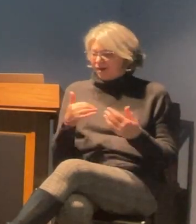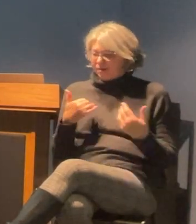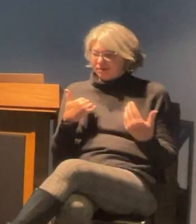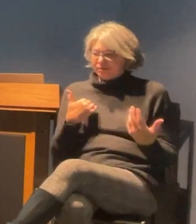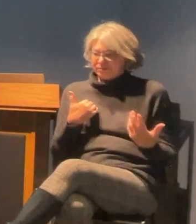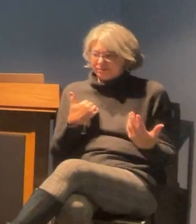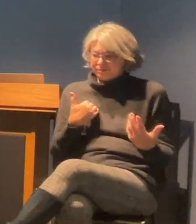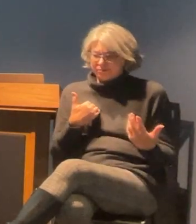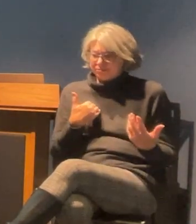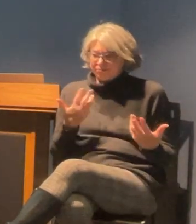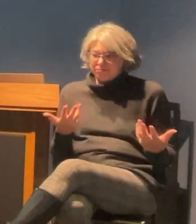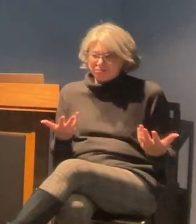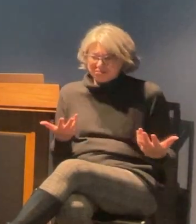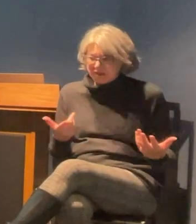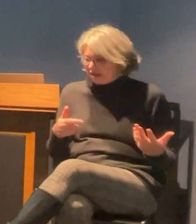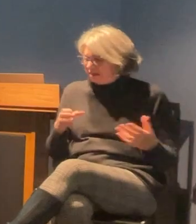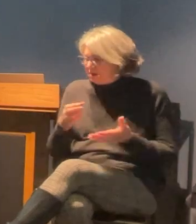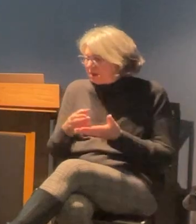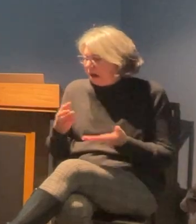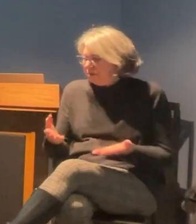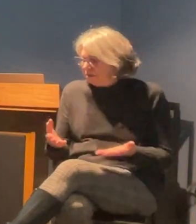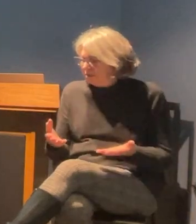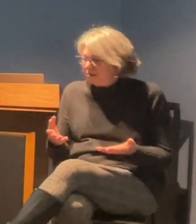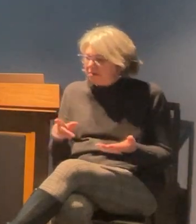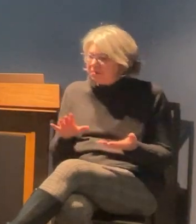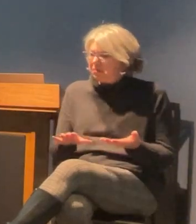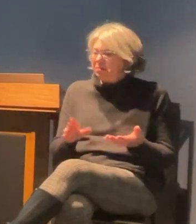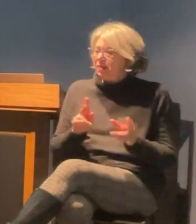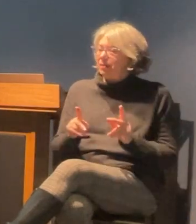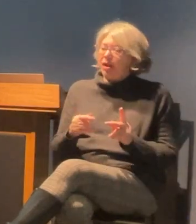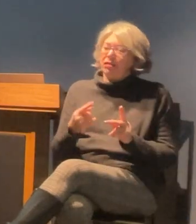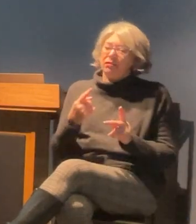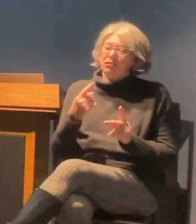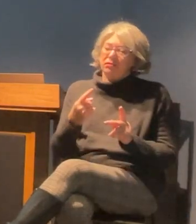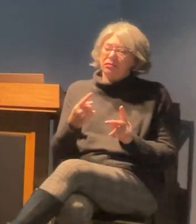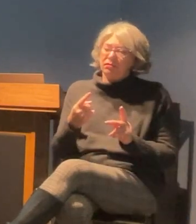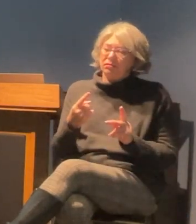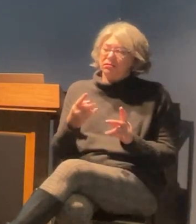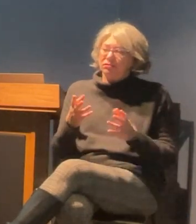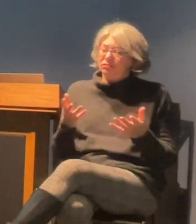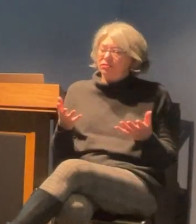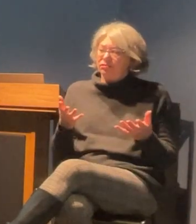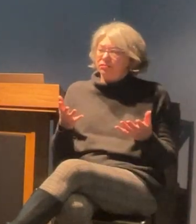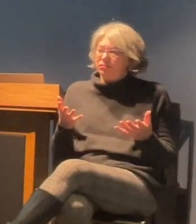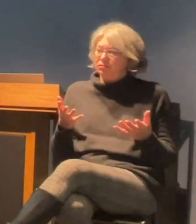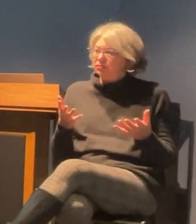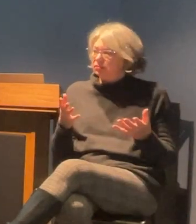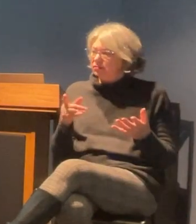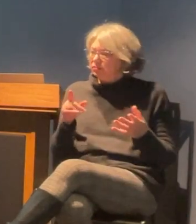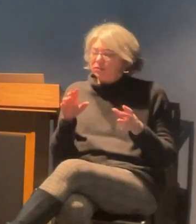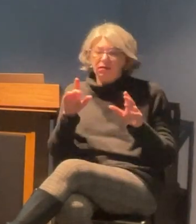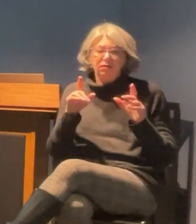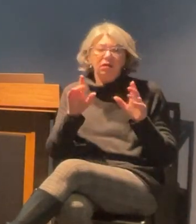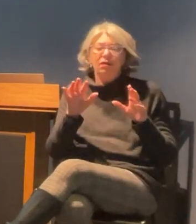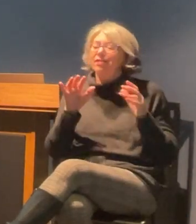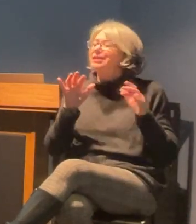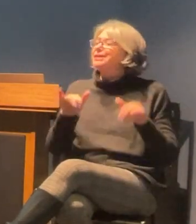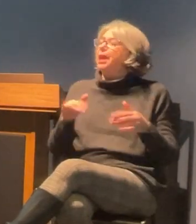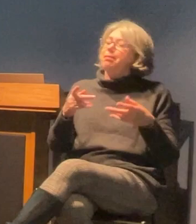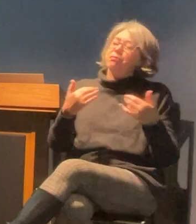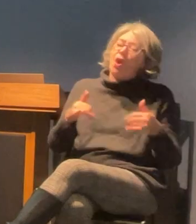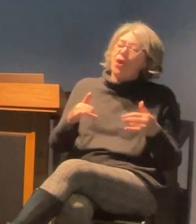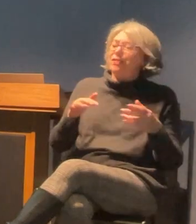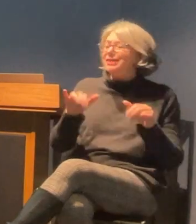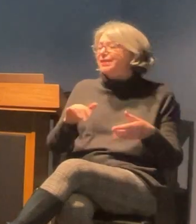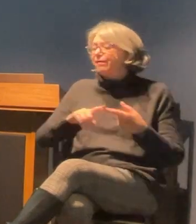one-time thing, like this cup, right? So people like won't wear the same dress to the same party with the same friends or some stuff